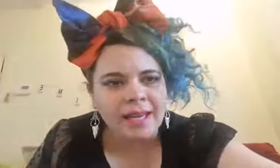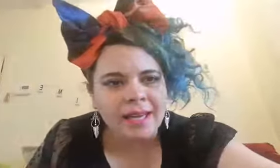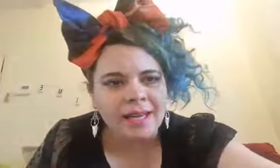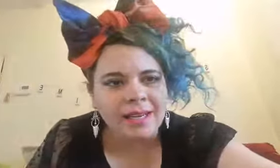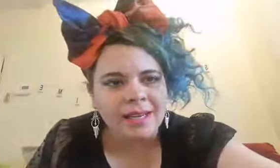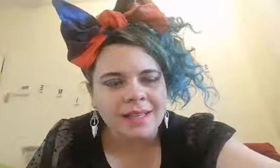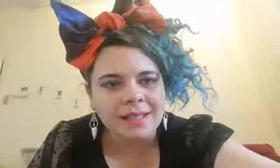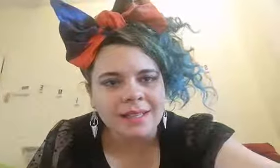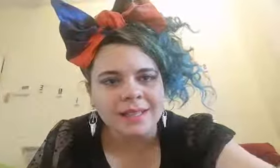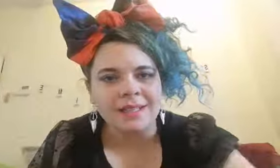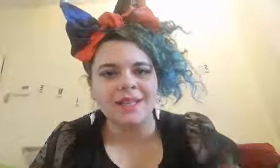Okay.